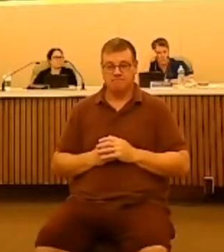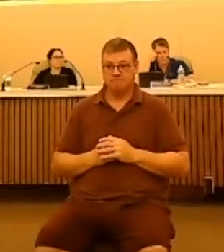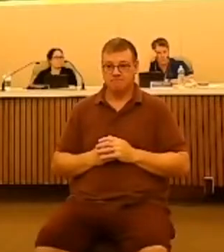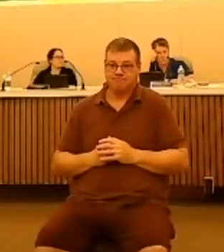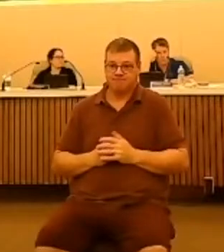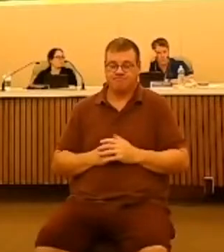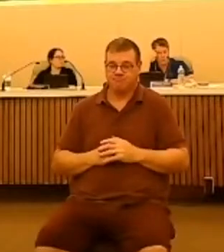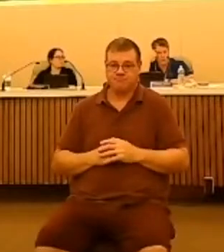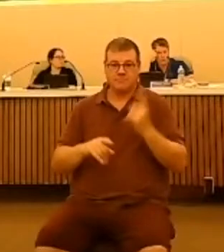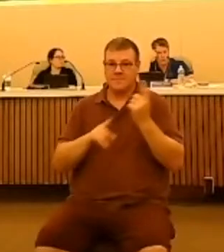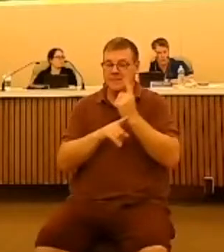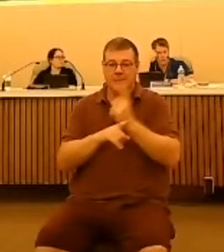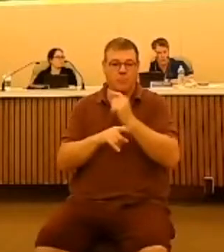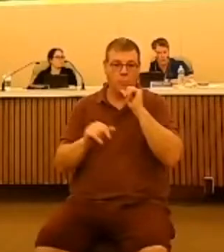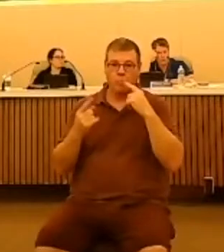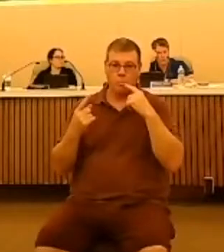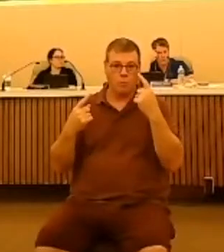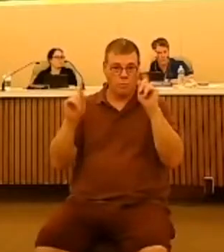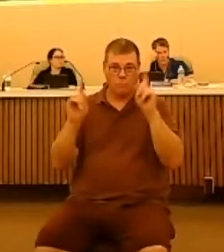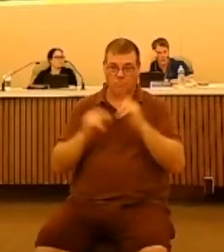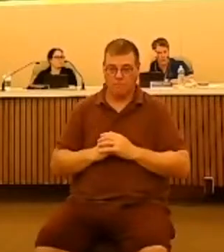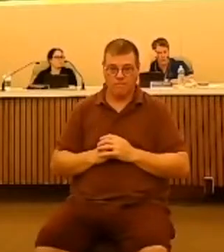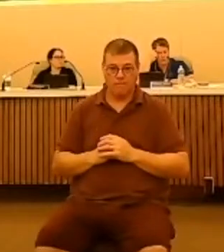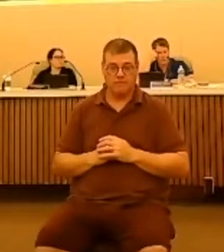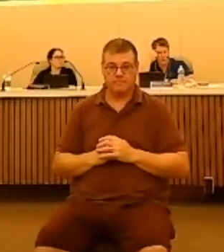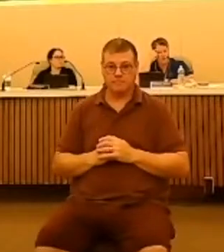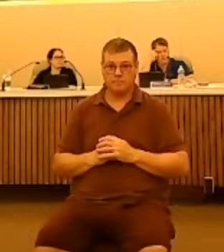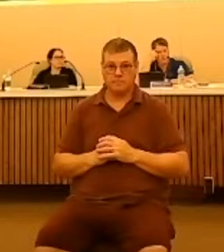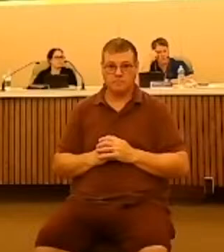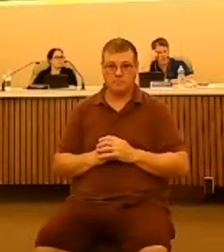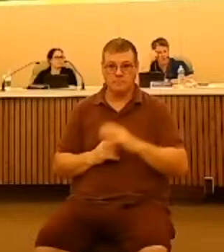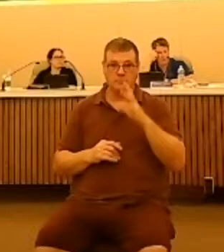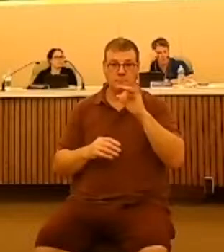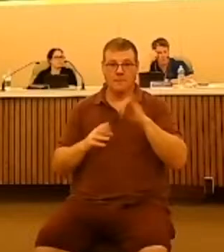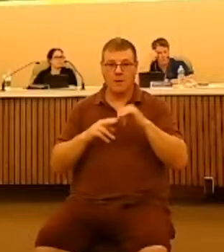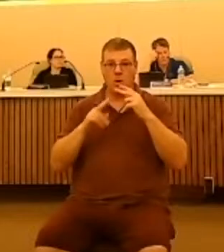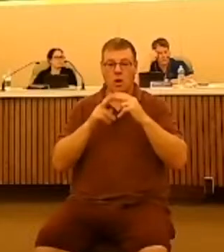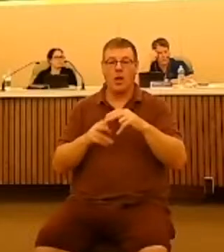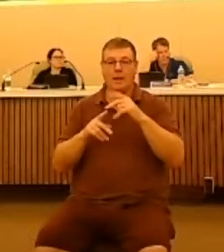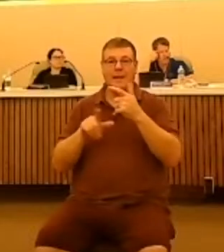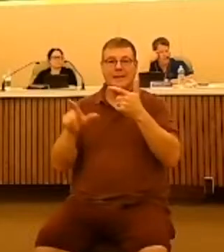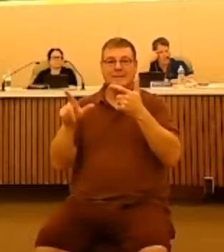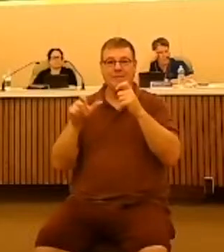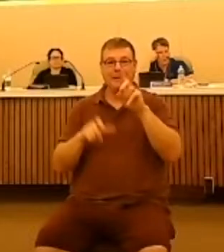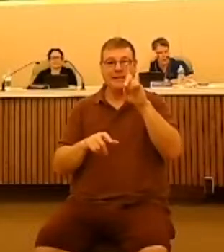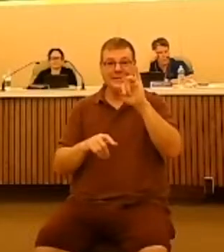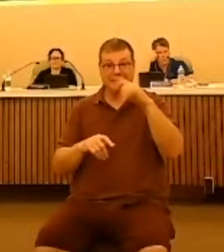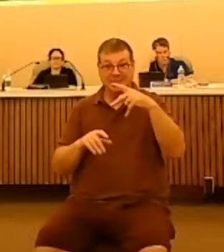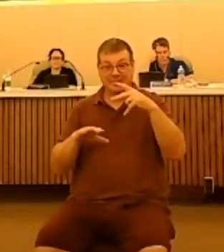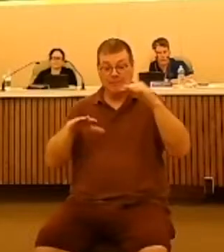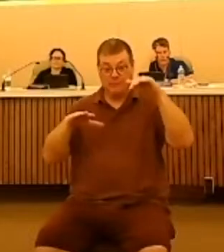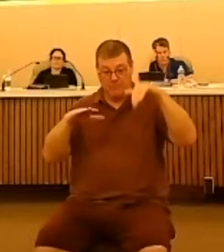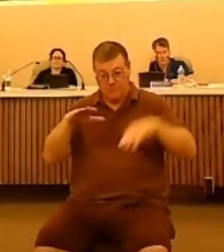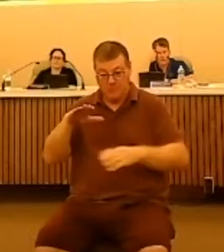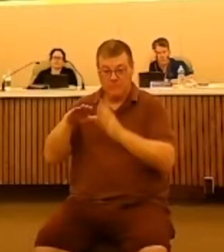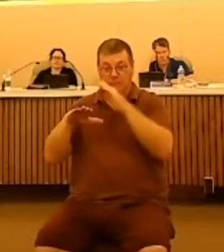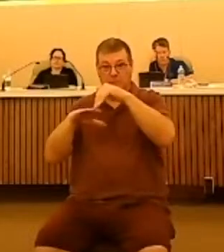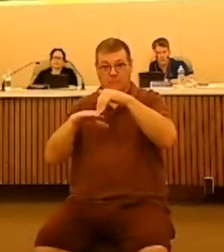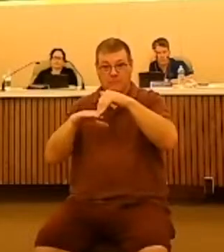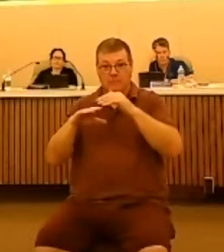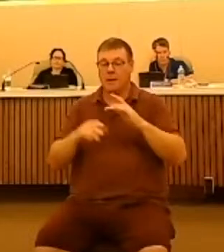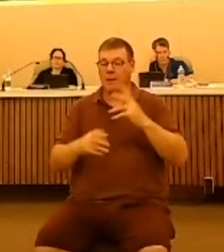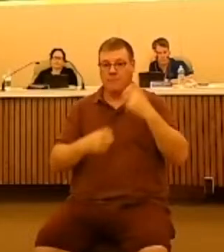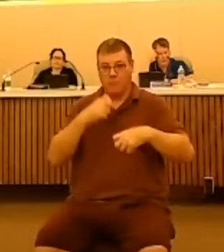just typically don't work well, nor do the ones that I'll call them speed dips. All of those seem to have problems